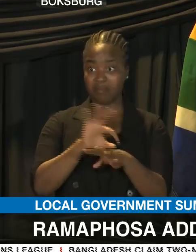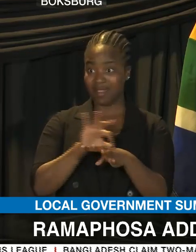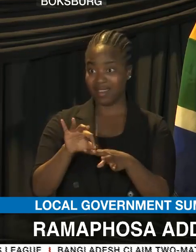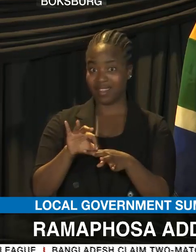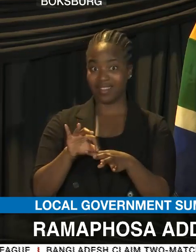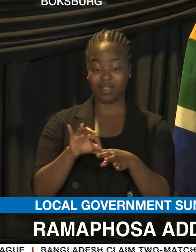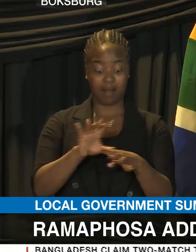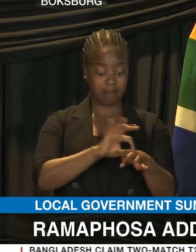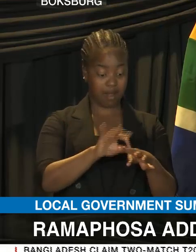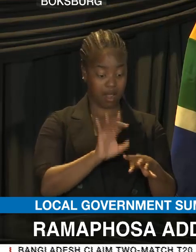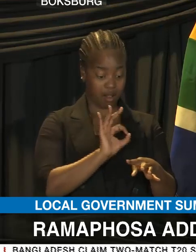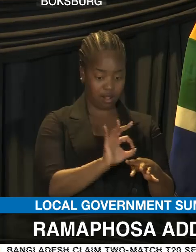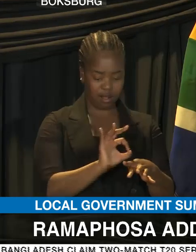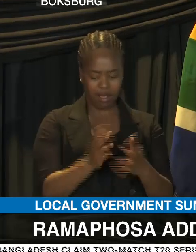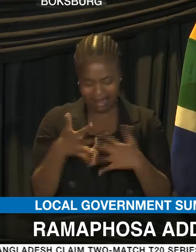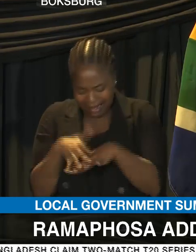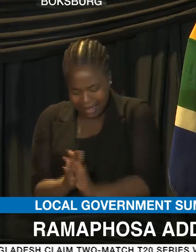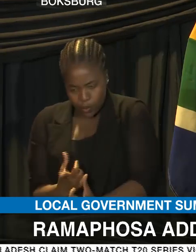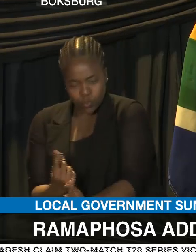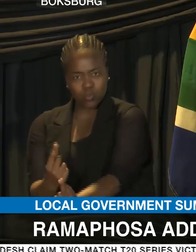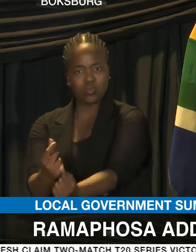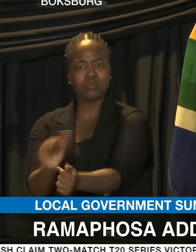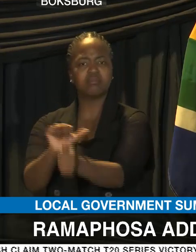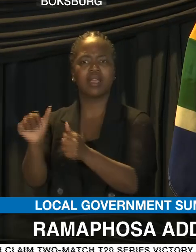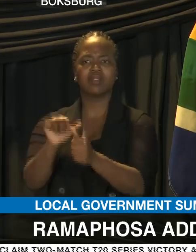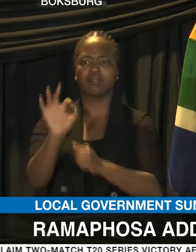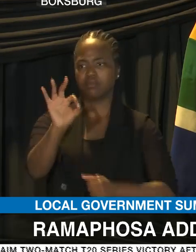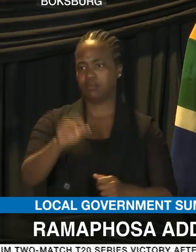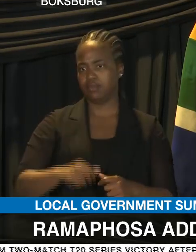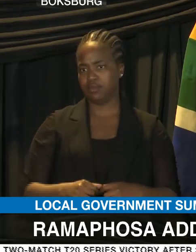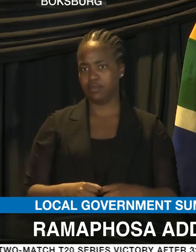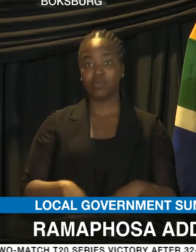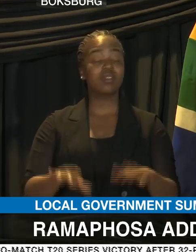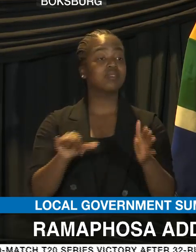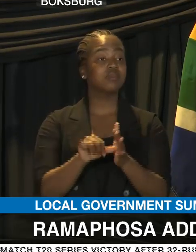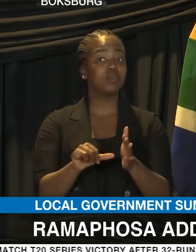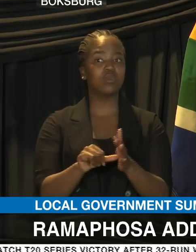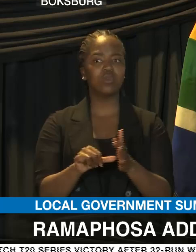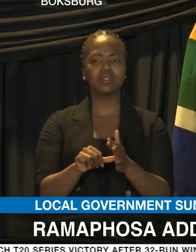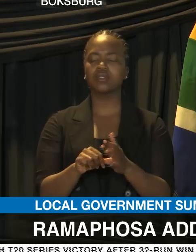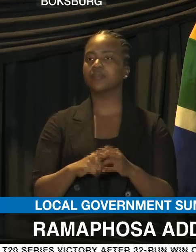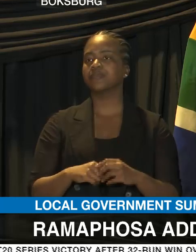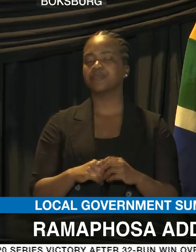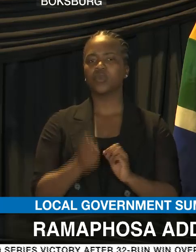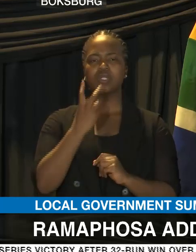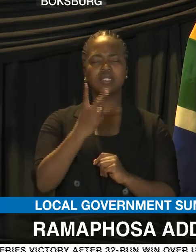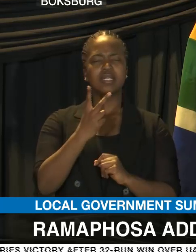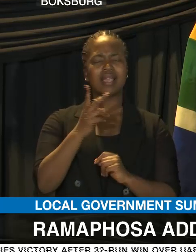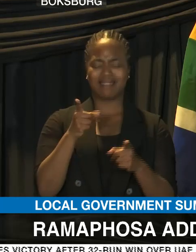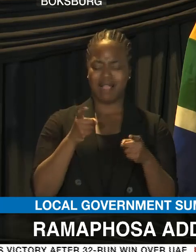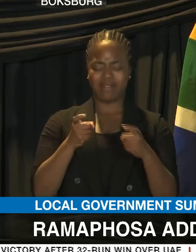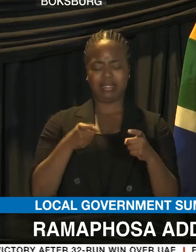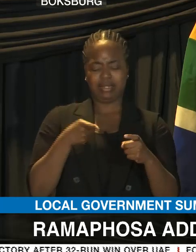better execution. It is about focusing on the key area of